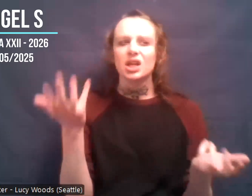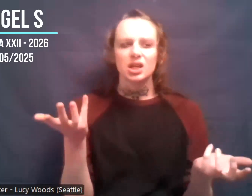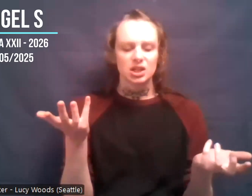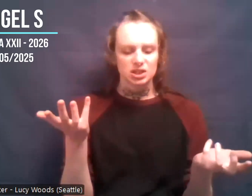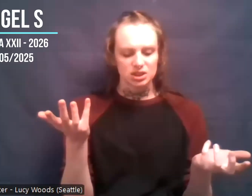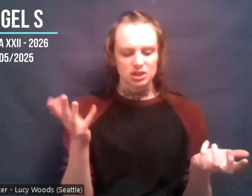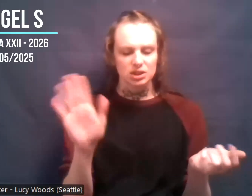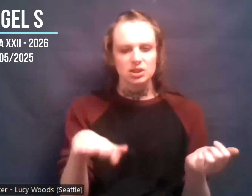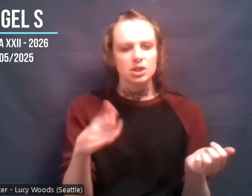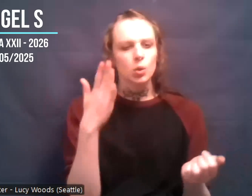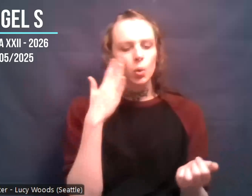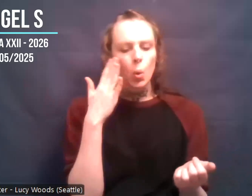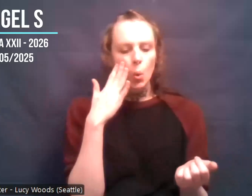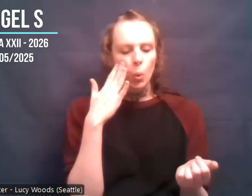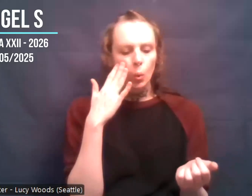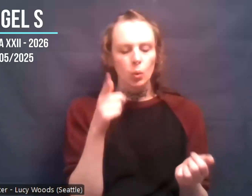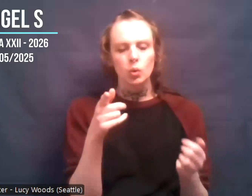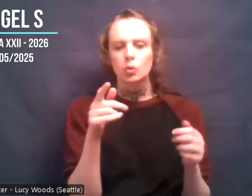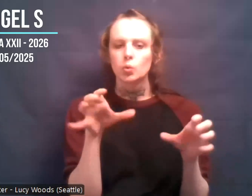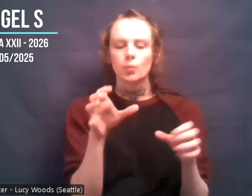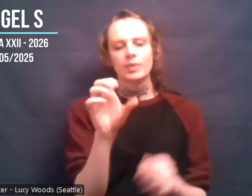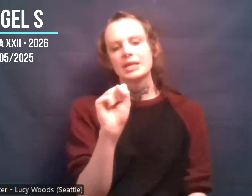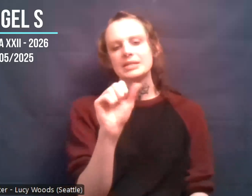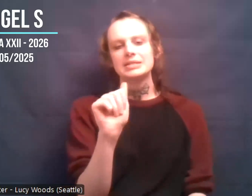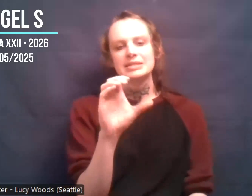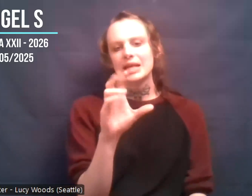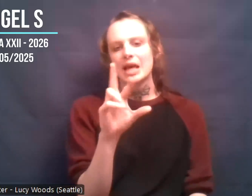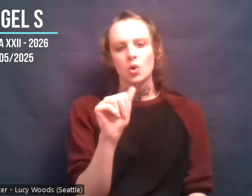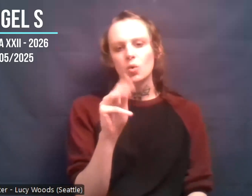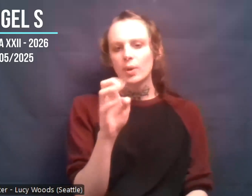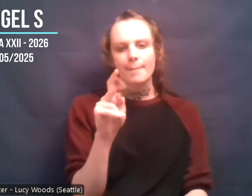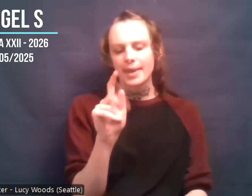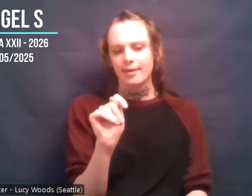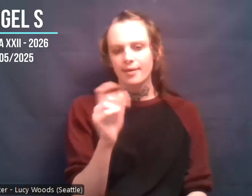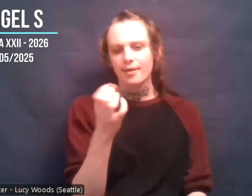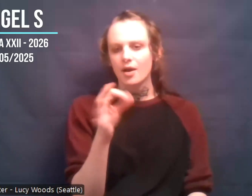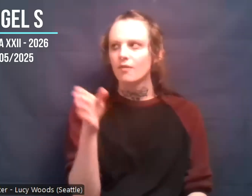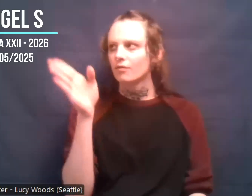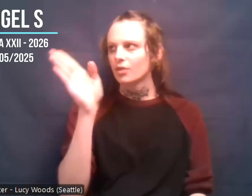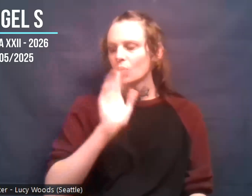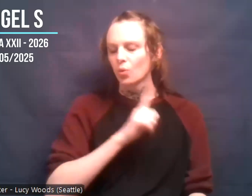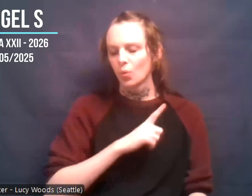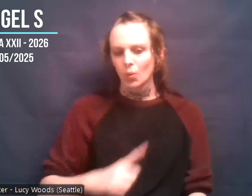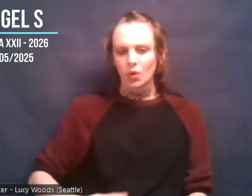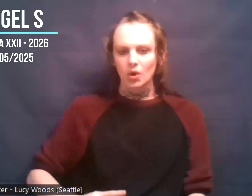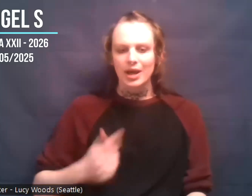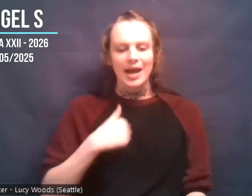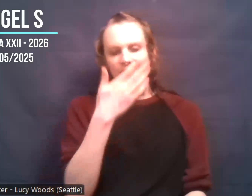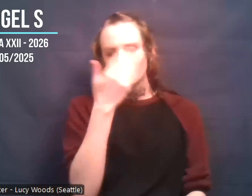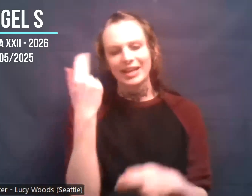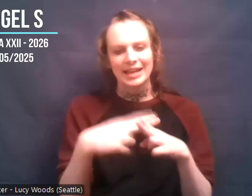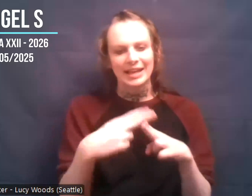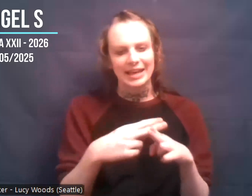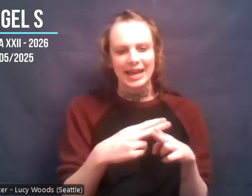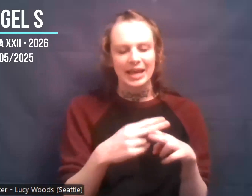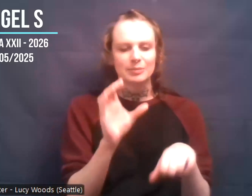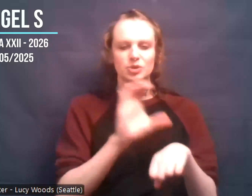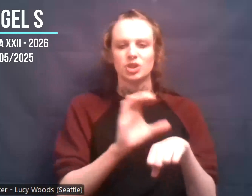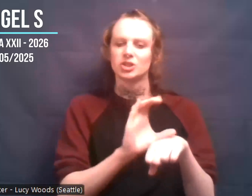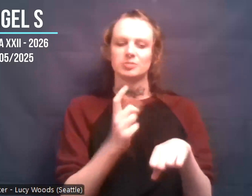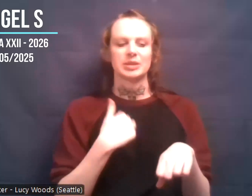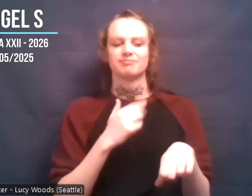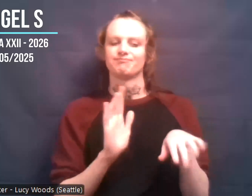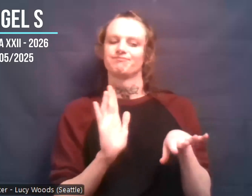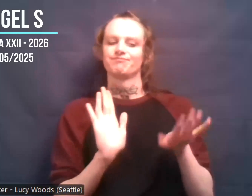You know, where you do the sacrament of the Lord. I forget because I'm so far removed from that church, but um,